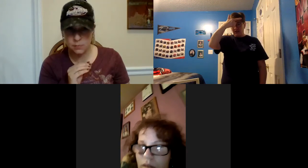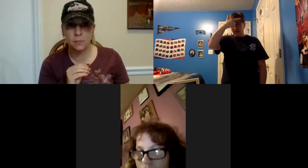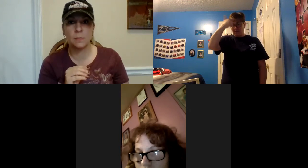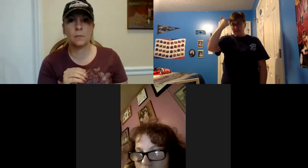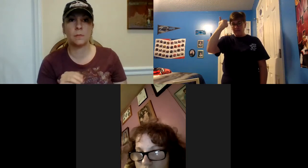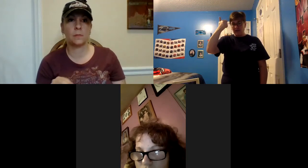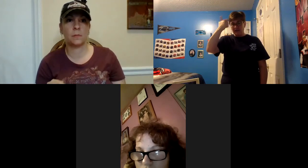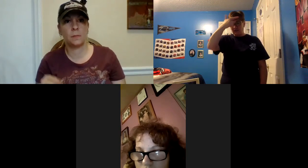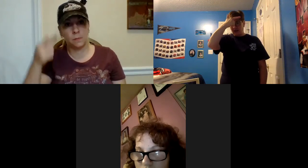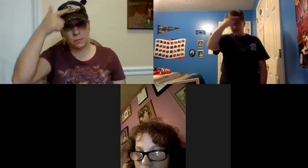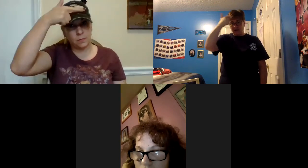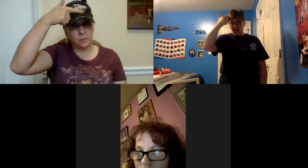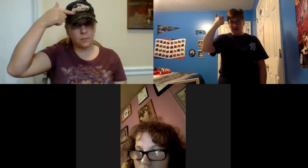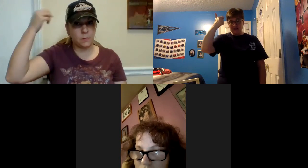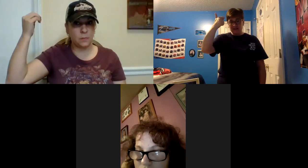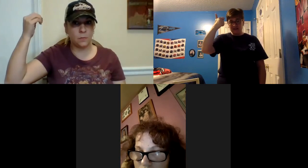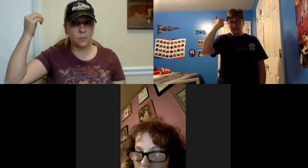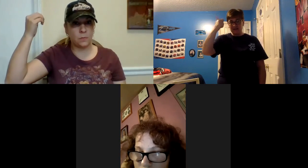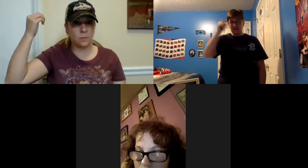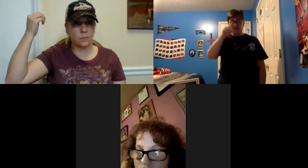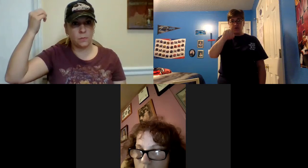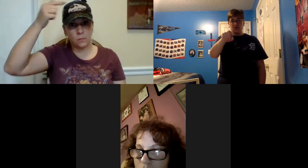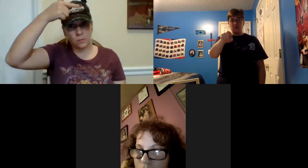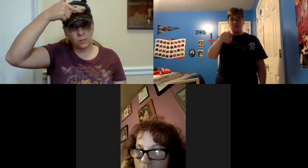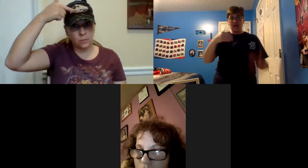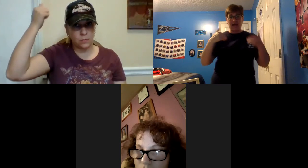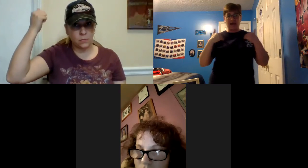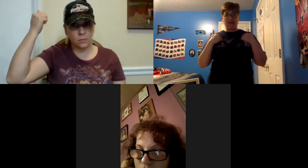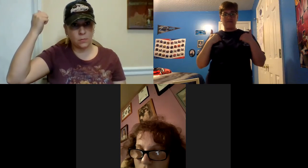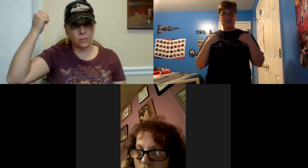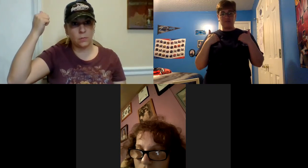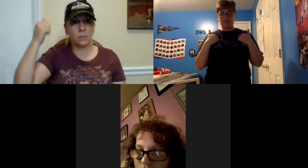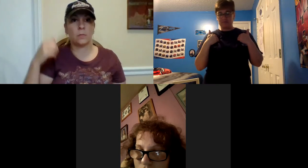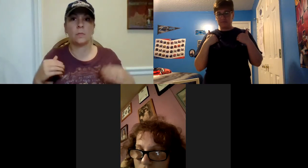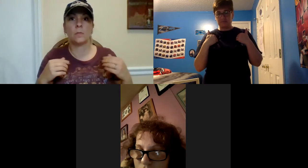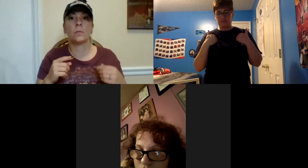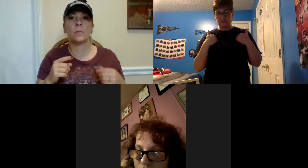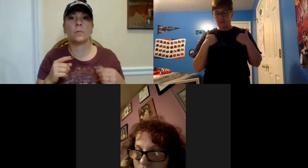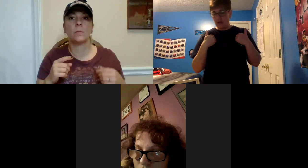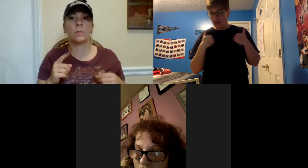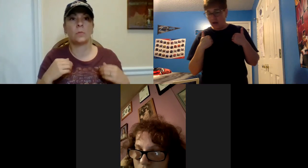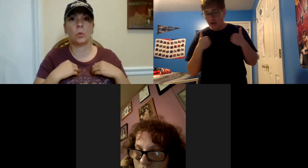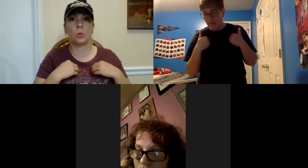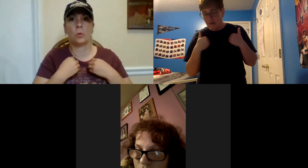have, okay, so you got because you have